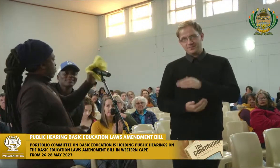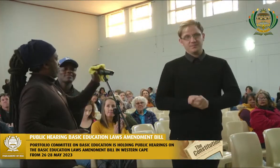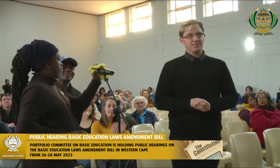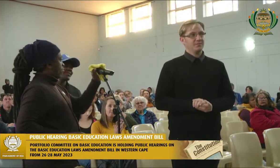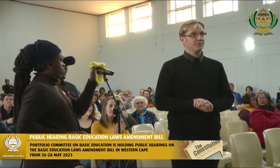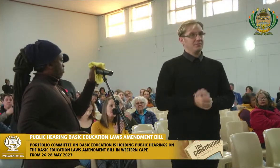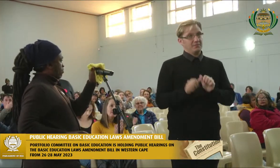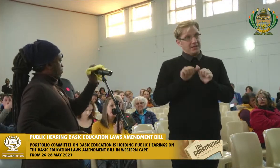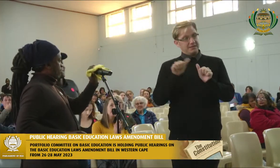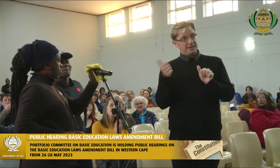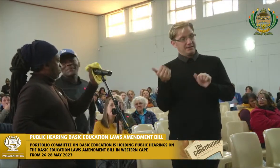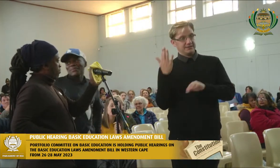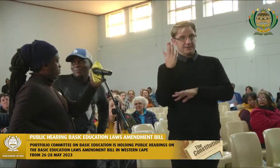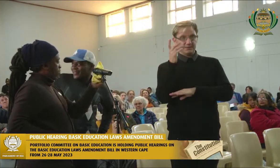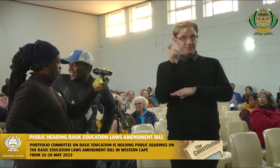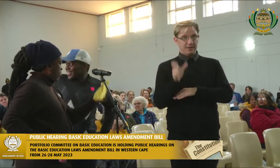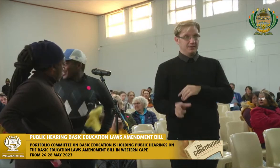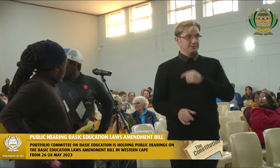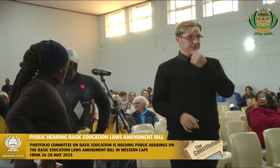Next speaker.